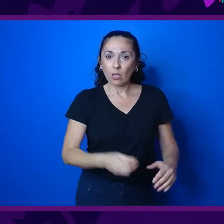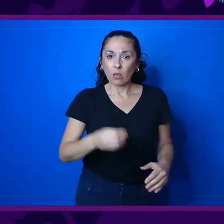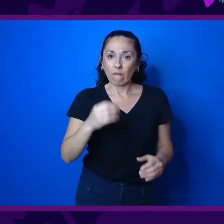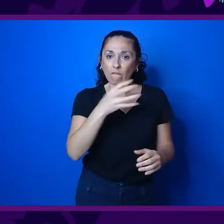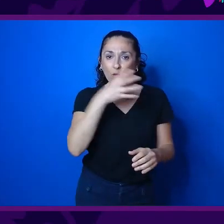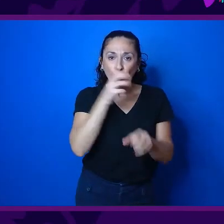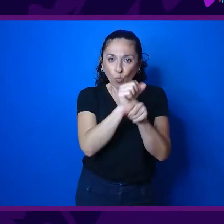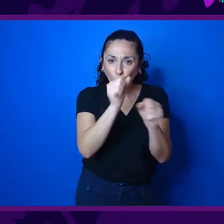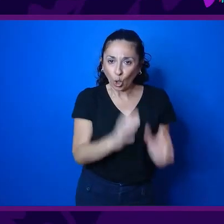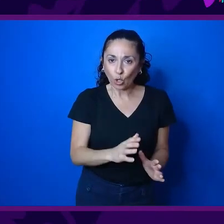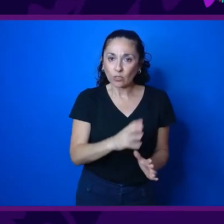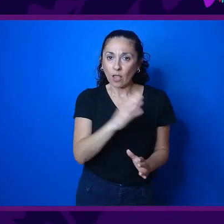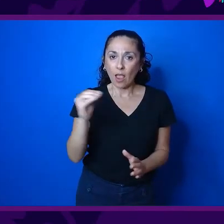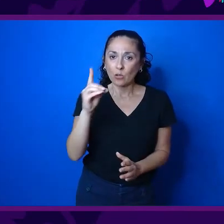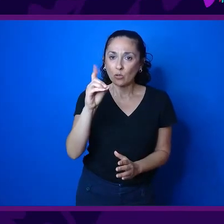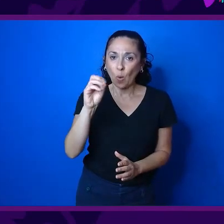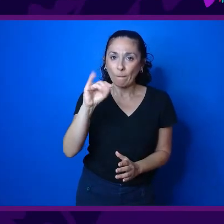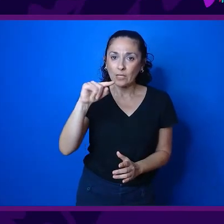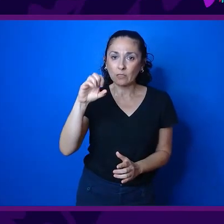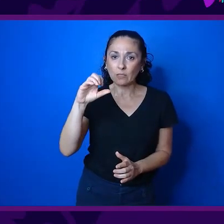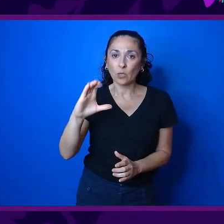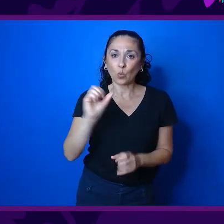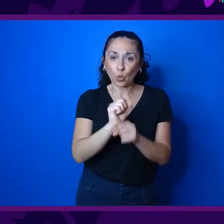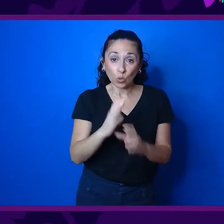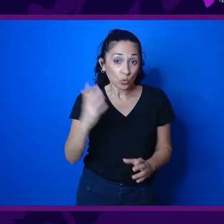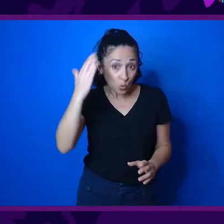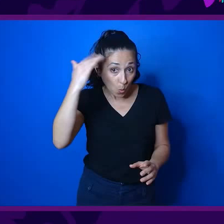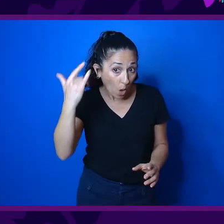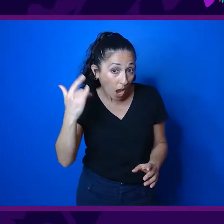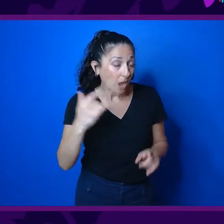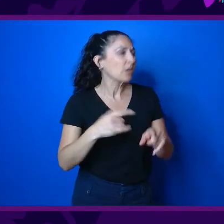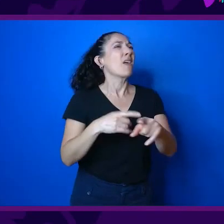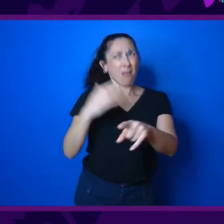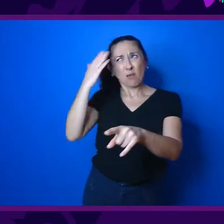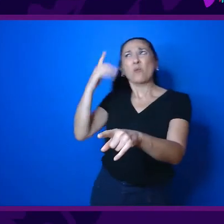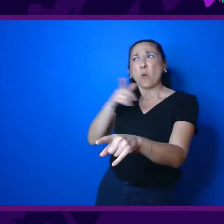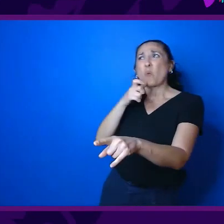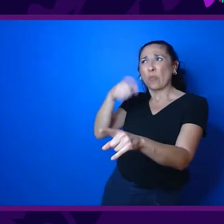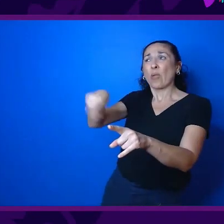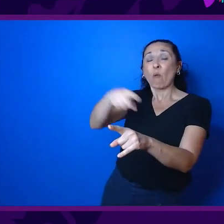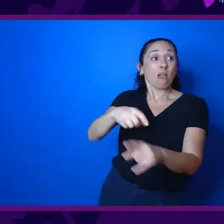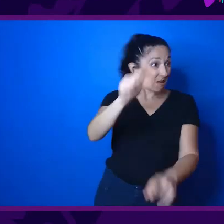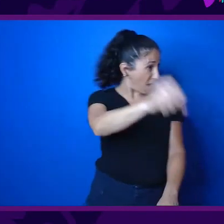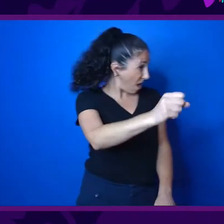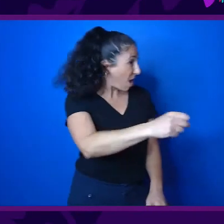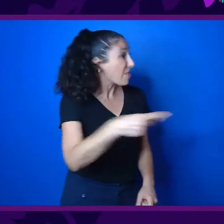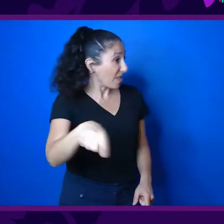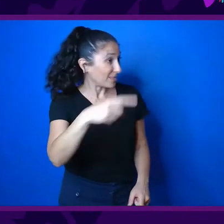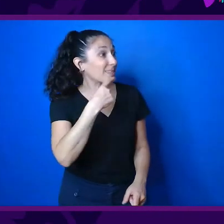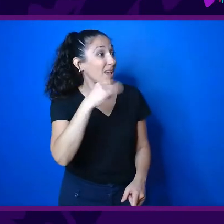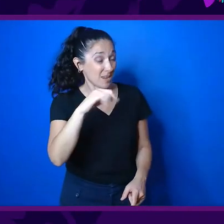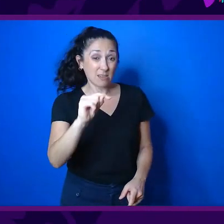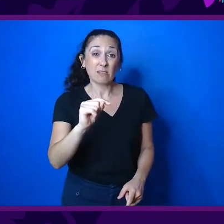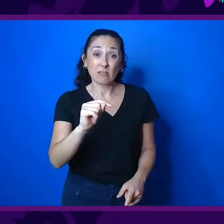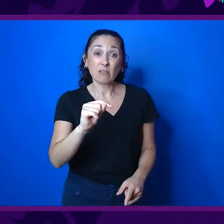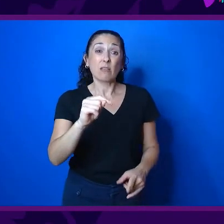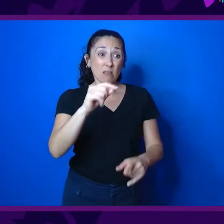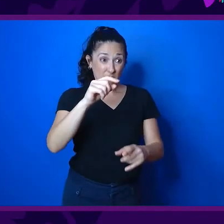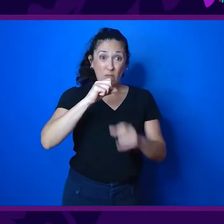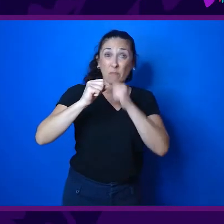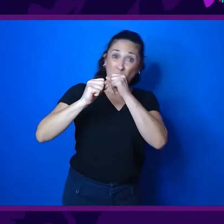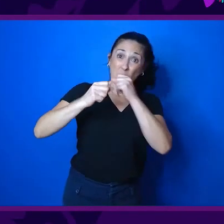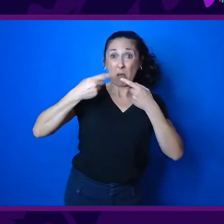reason was? They knew who they were. Yeah, and they said it. They actually said it in a press conference. A guy from